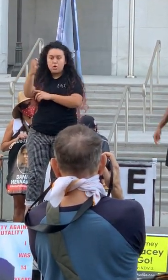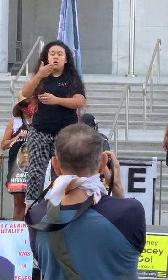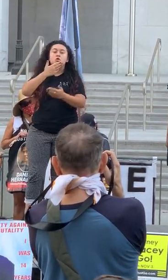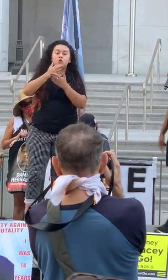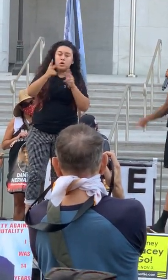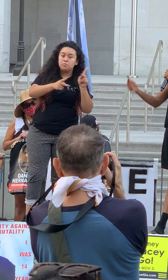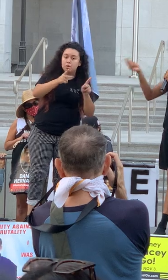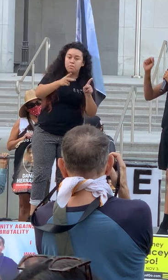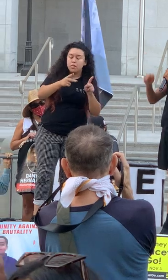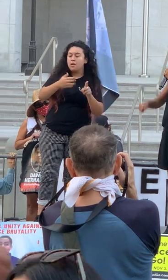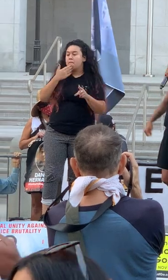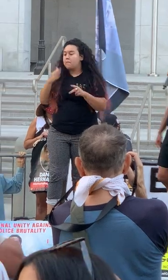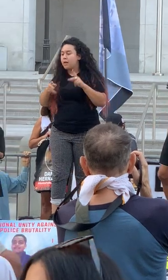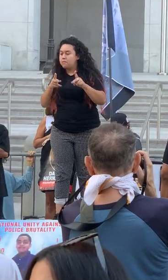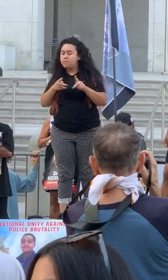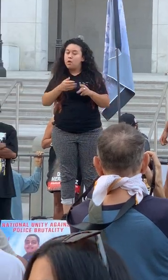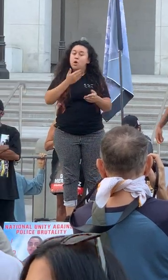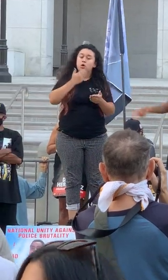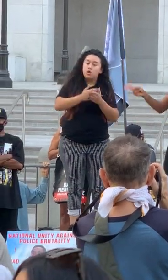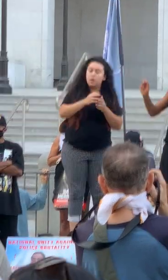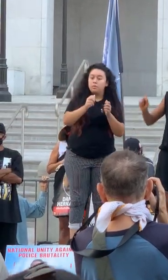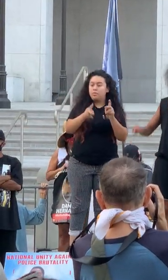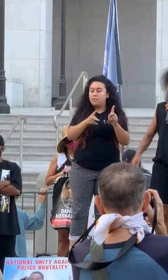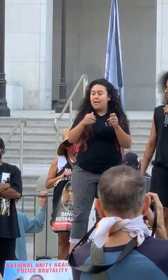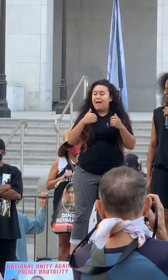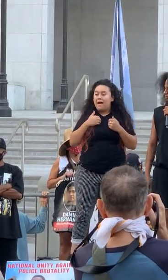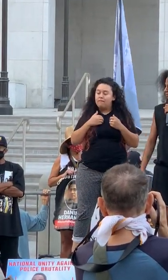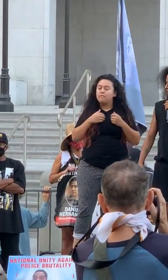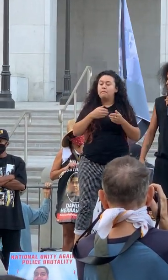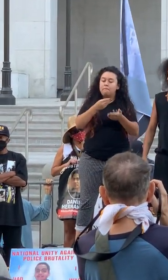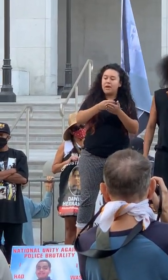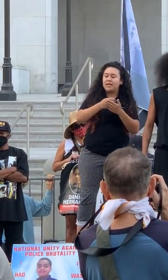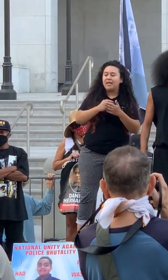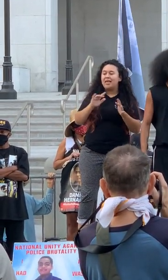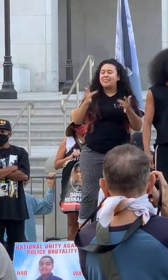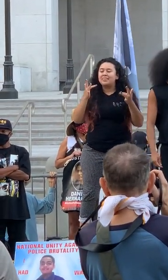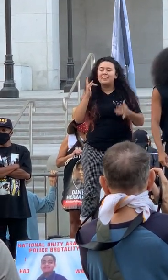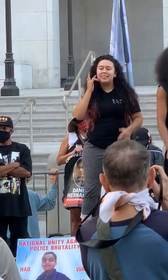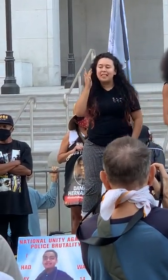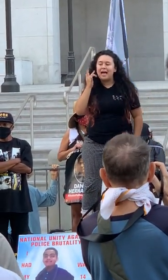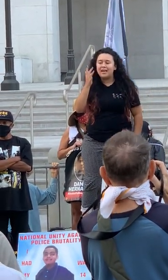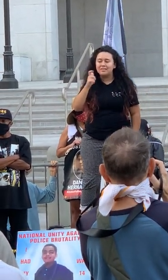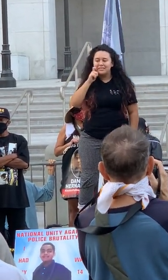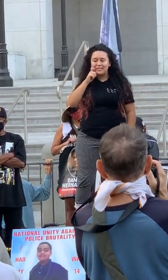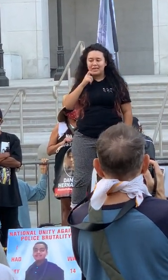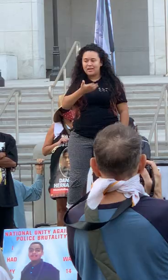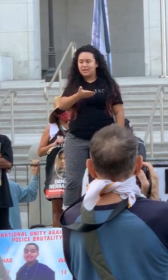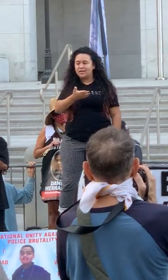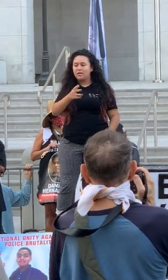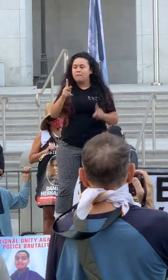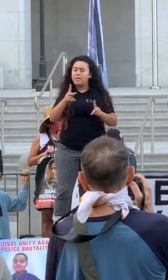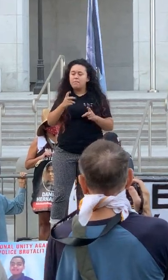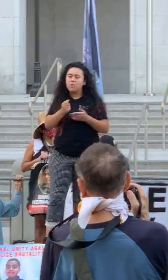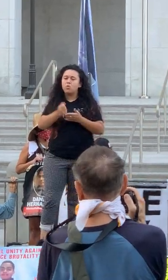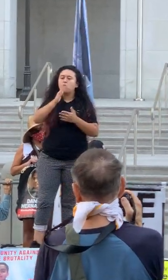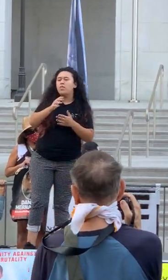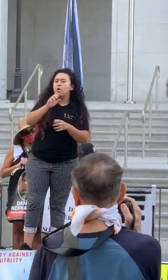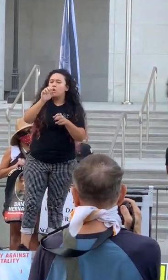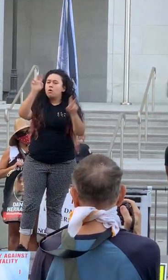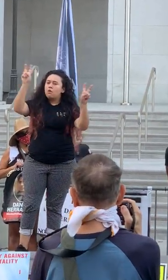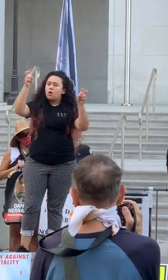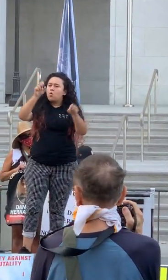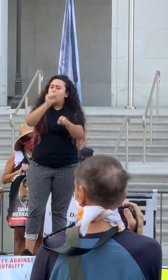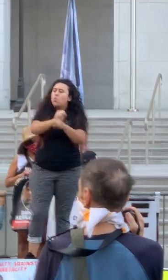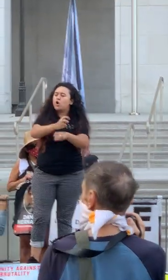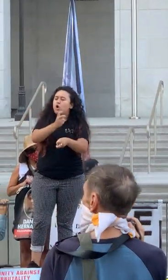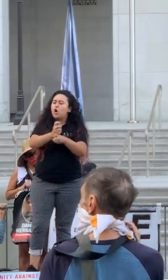good people are people with money and fair skin, people who are wealth, people who work harder, not people who are born